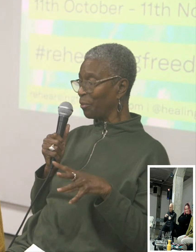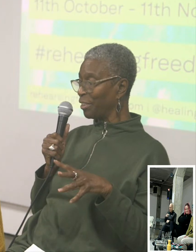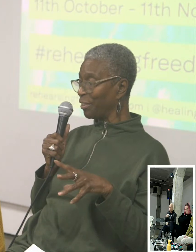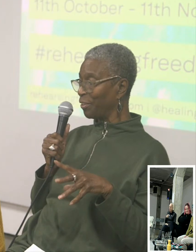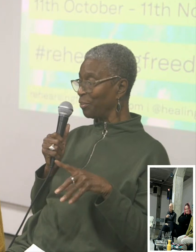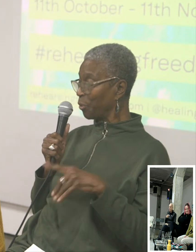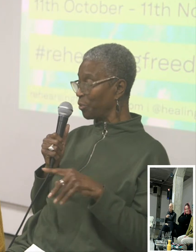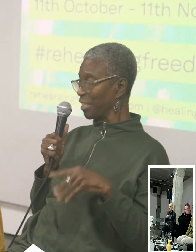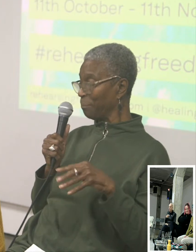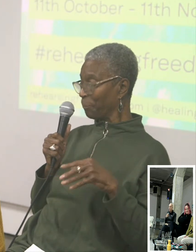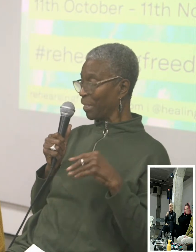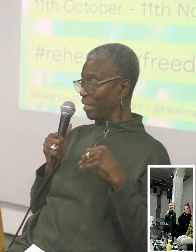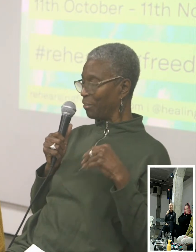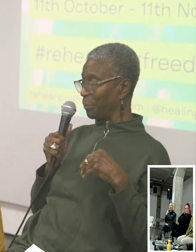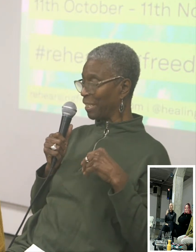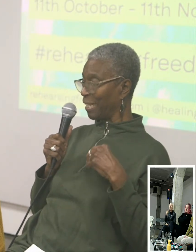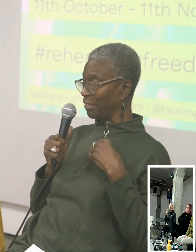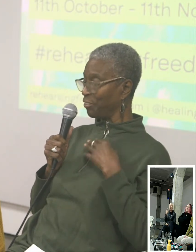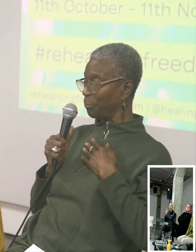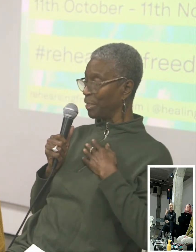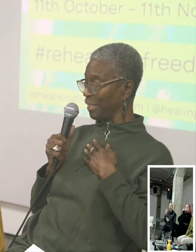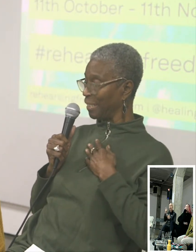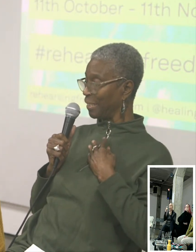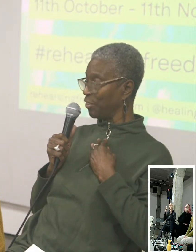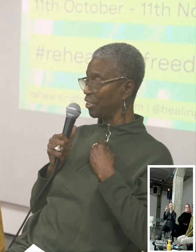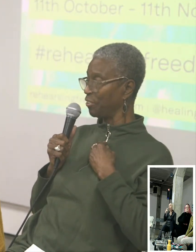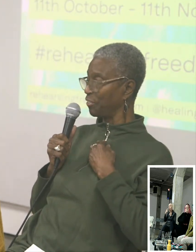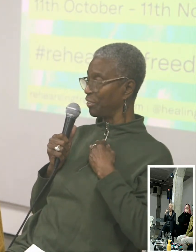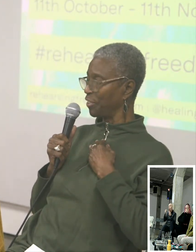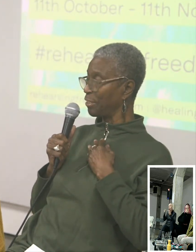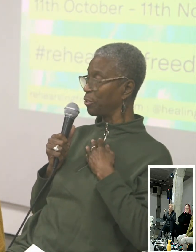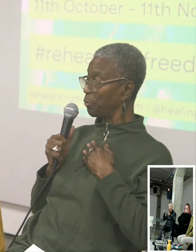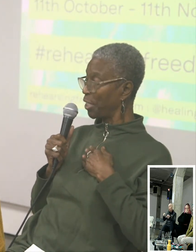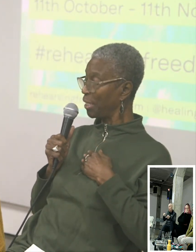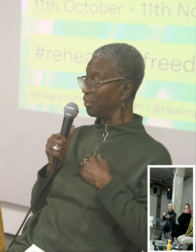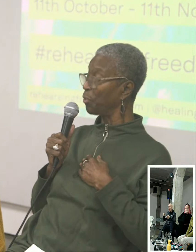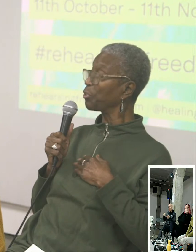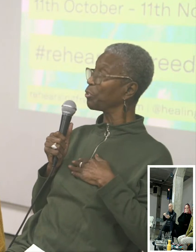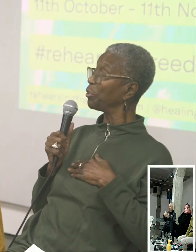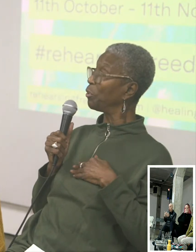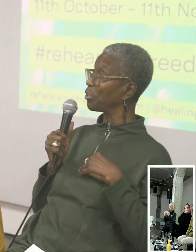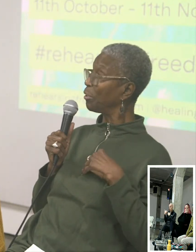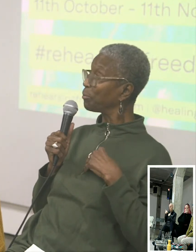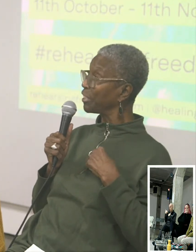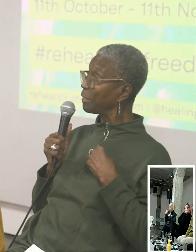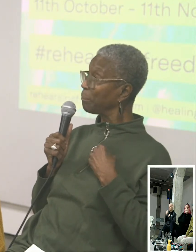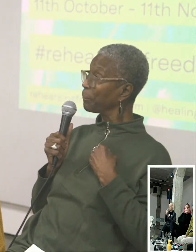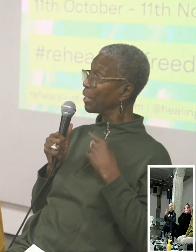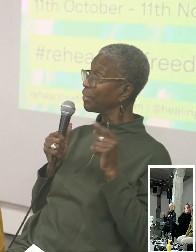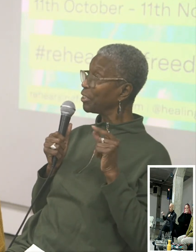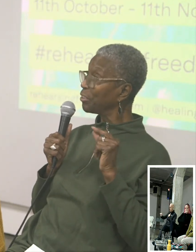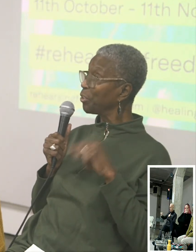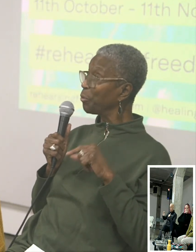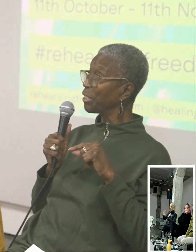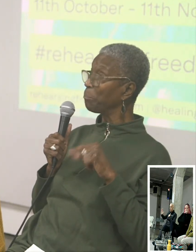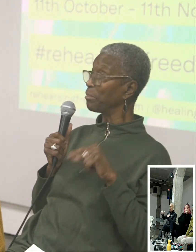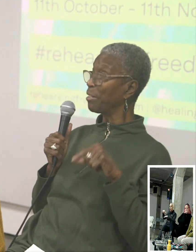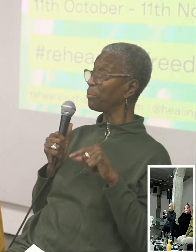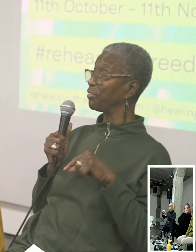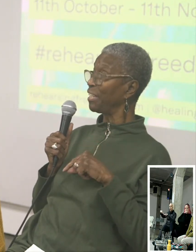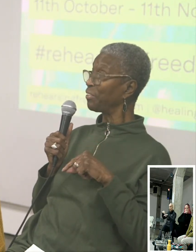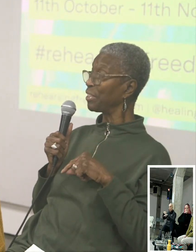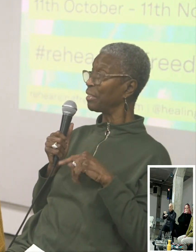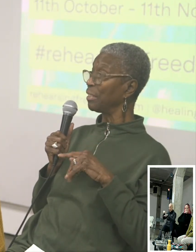the coroner on duty of the weekend. So we did, and she said, you tell her not to do an autopsy until you can